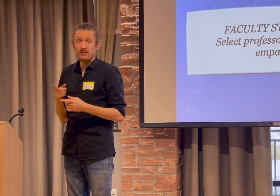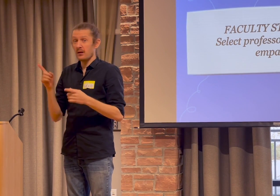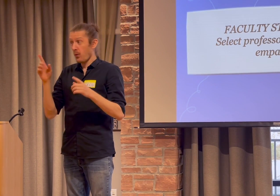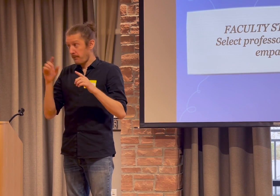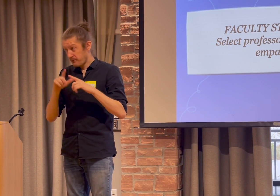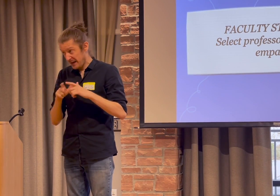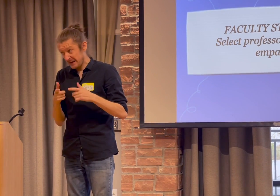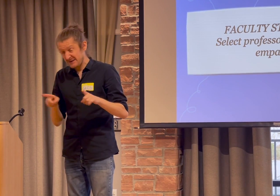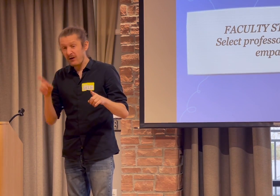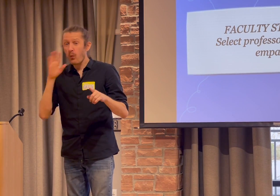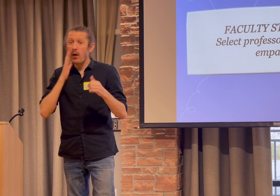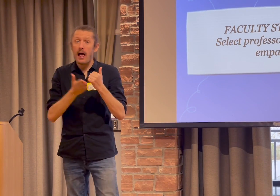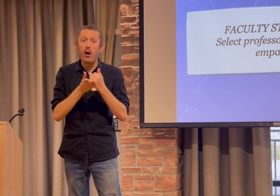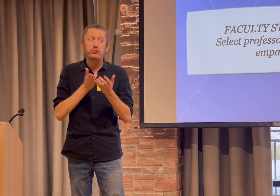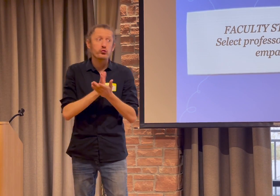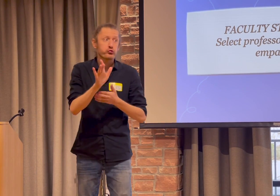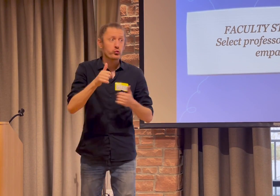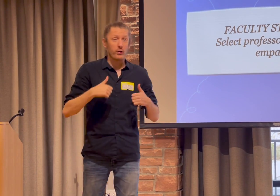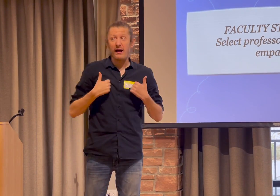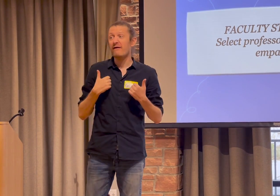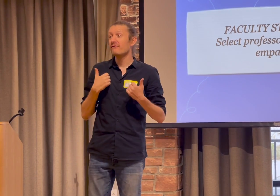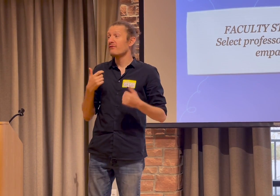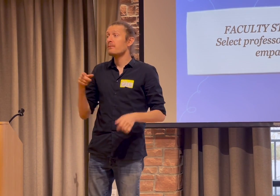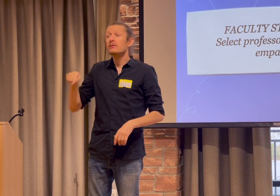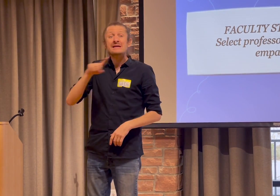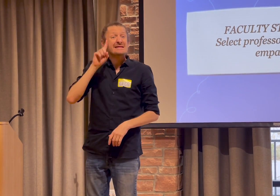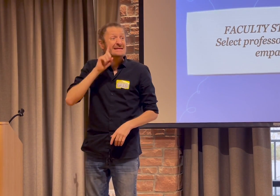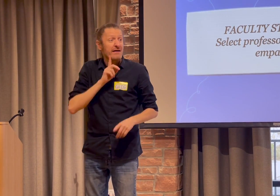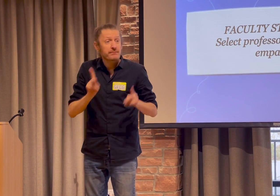and you have to understand the difference between real empathy and fake